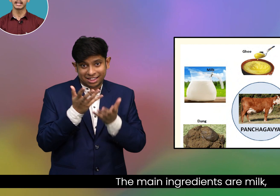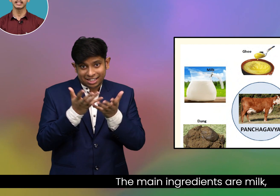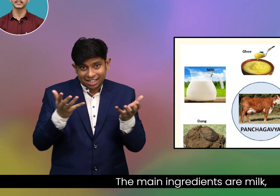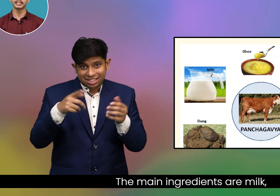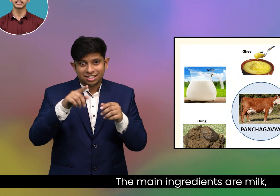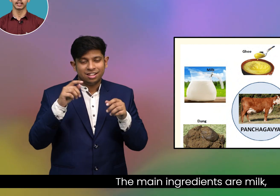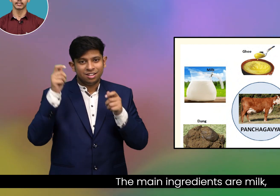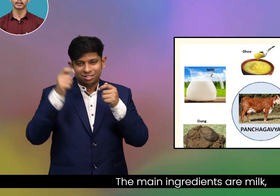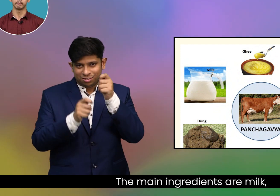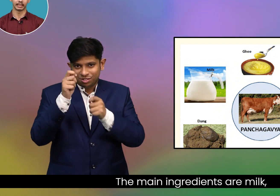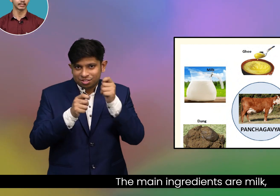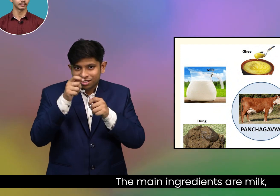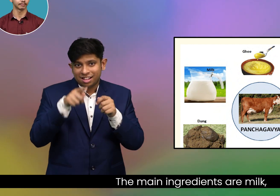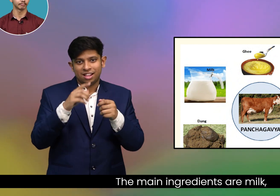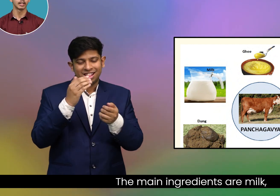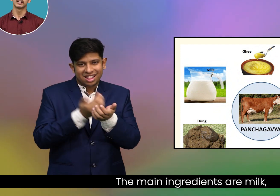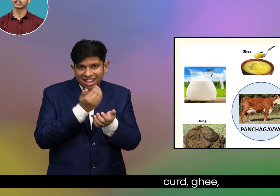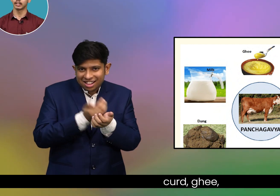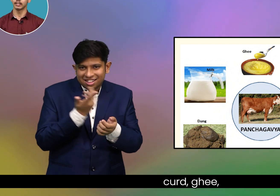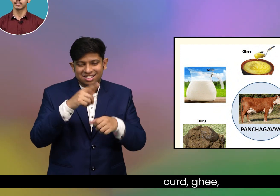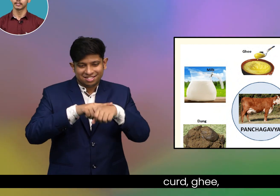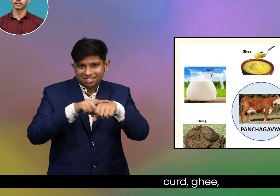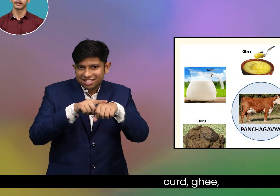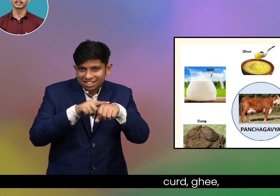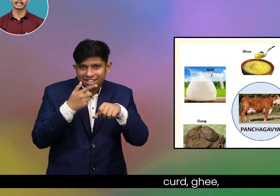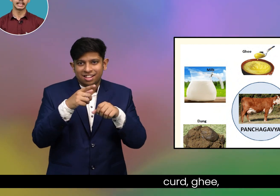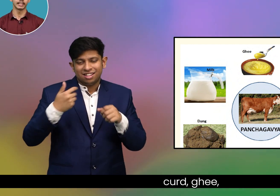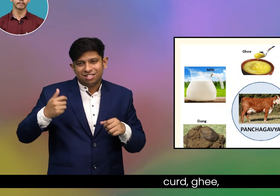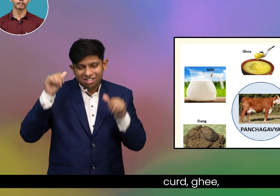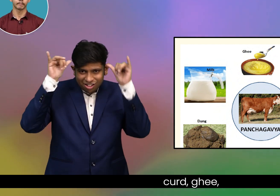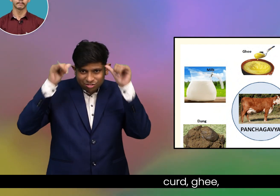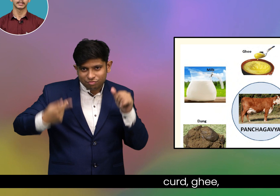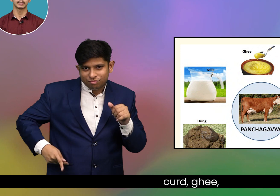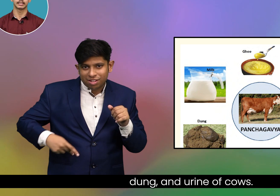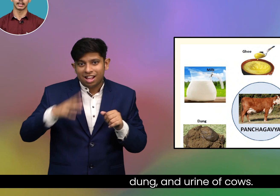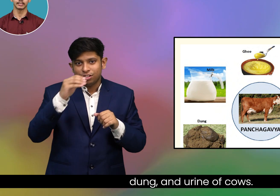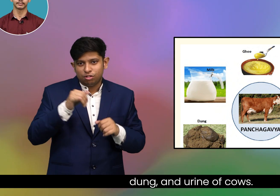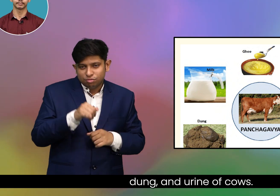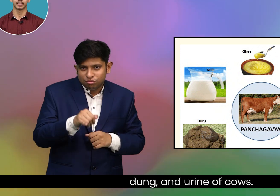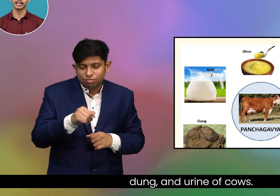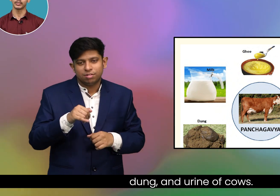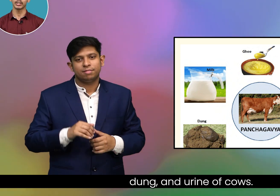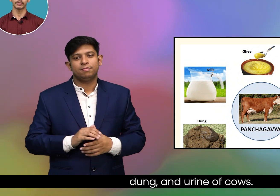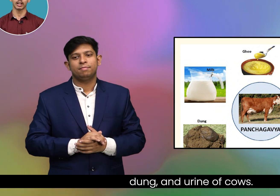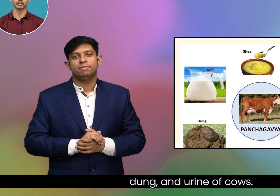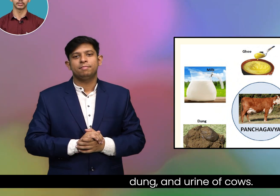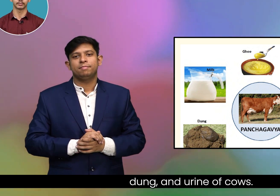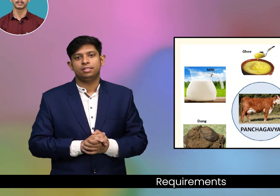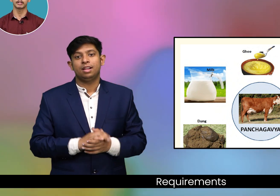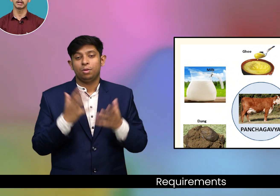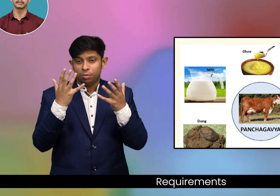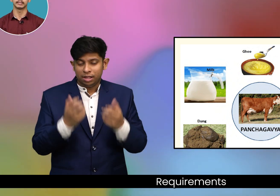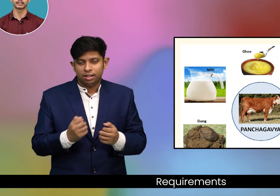The main ingredients are milk, curd, ghee, dung and urine of